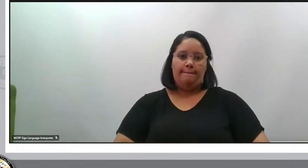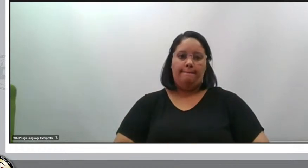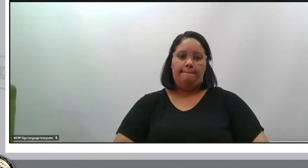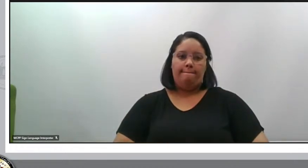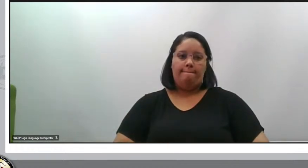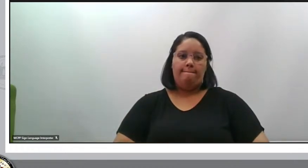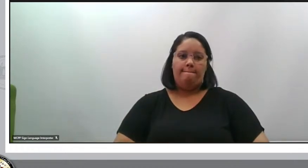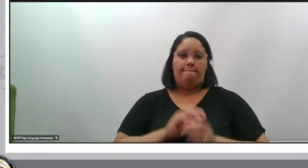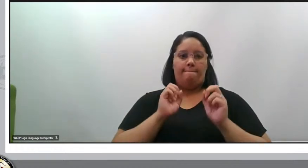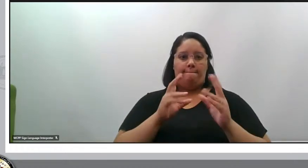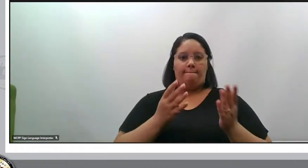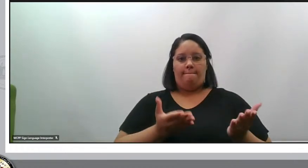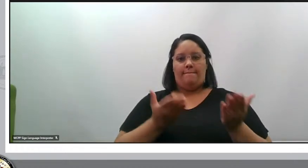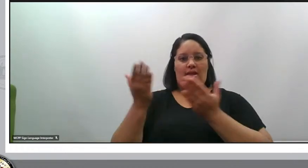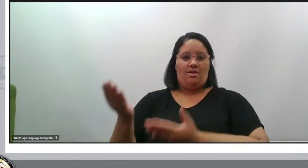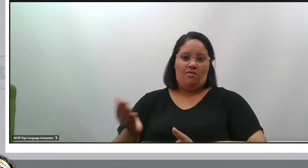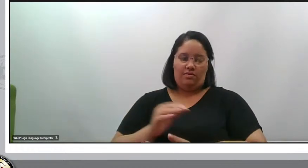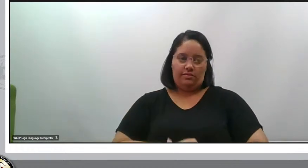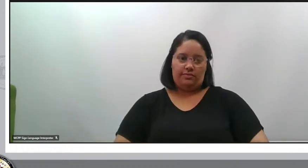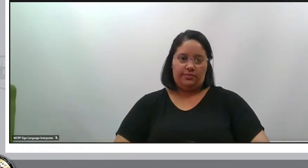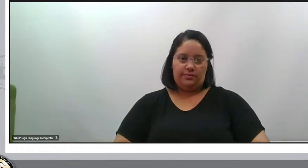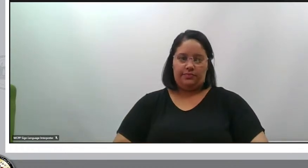I'm handing over now. Thank you.